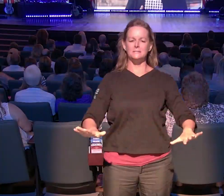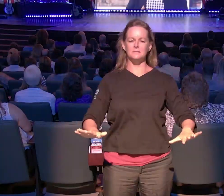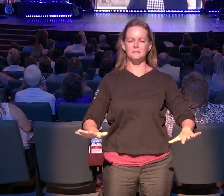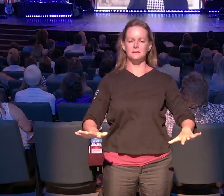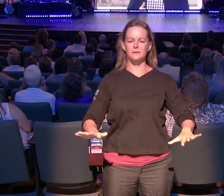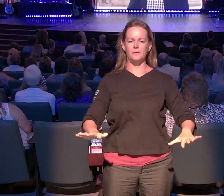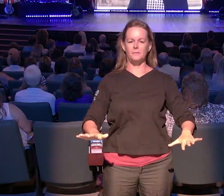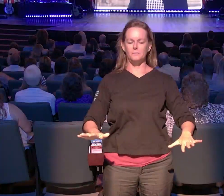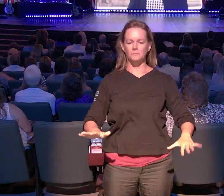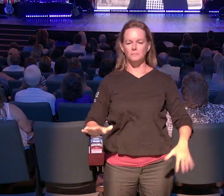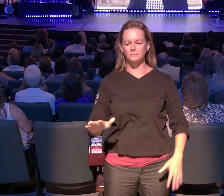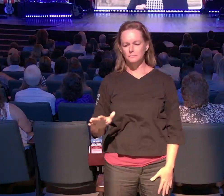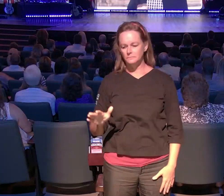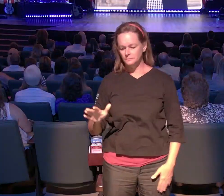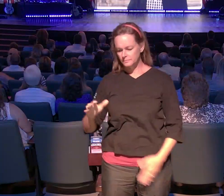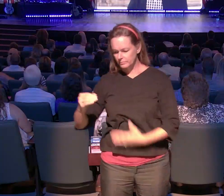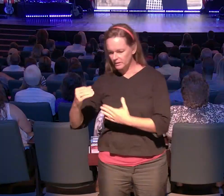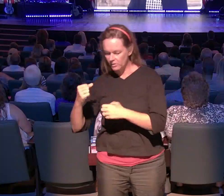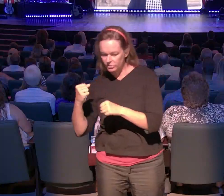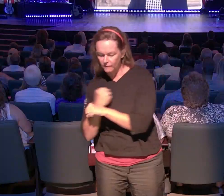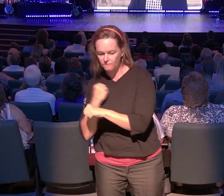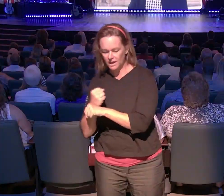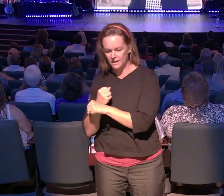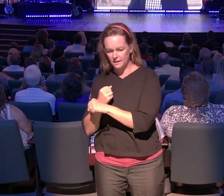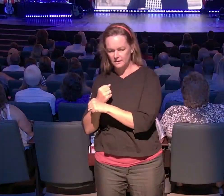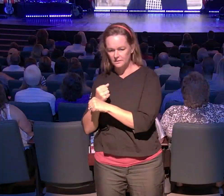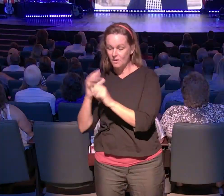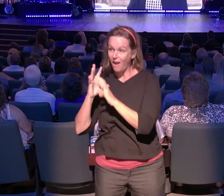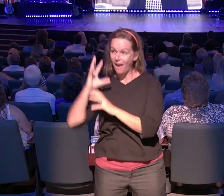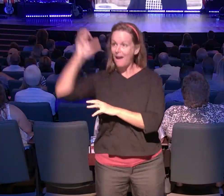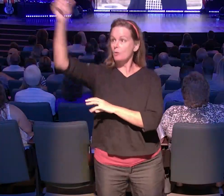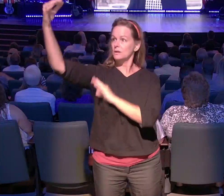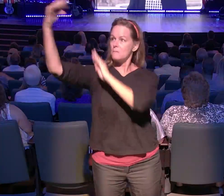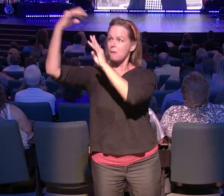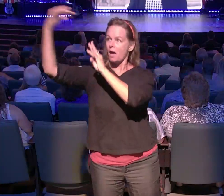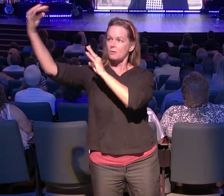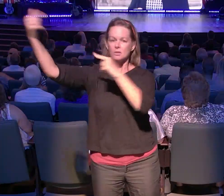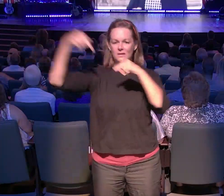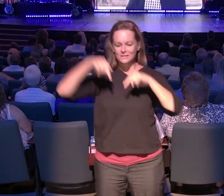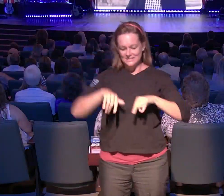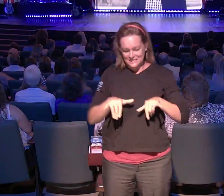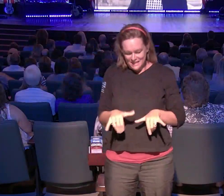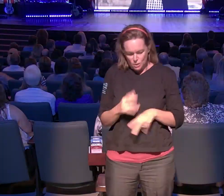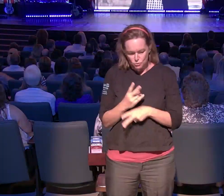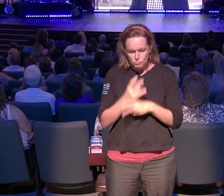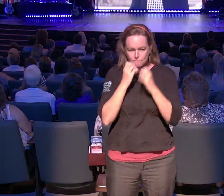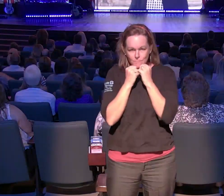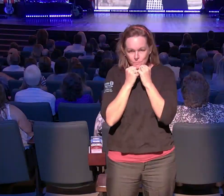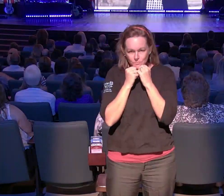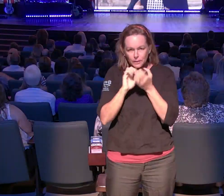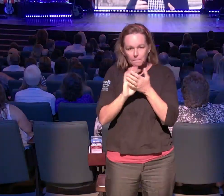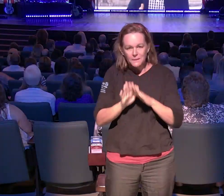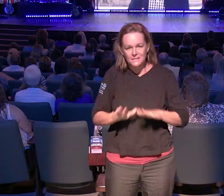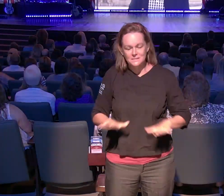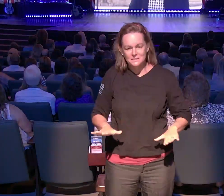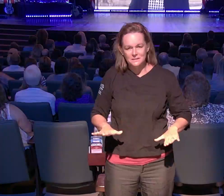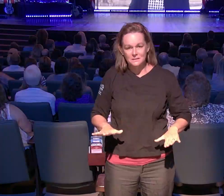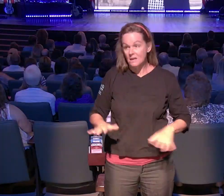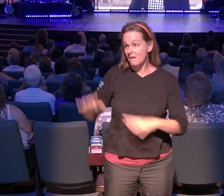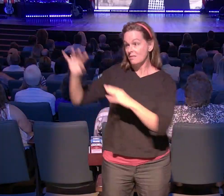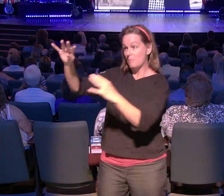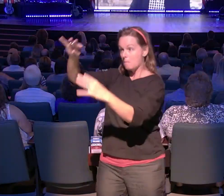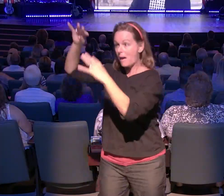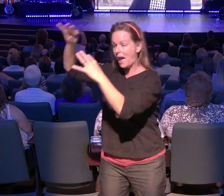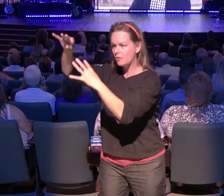women trained to fight the battle are also there to protect the peace. The same training and focus used in the